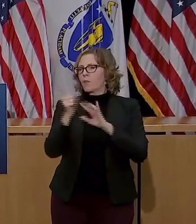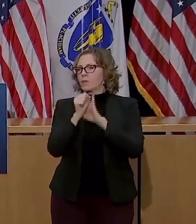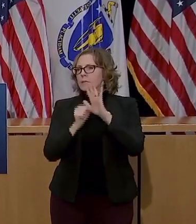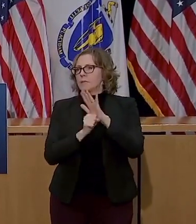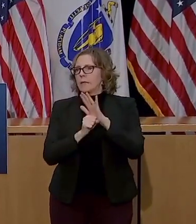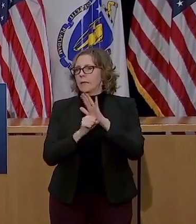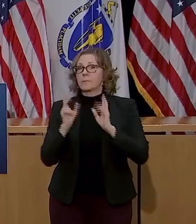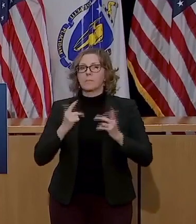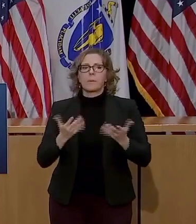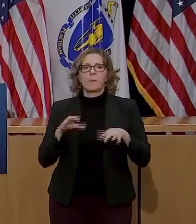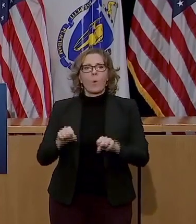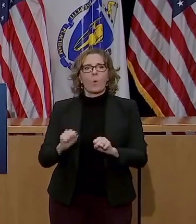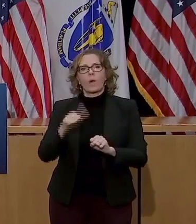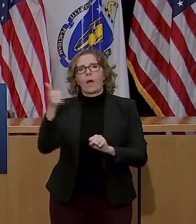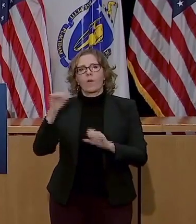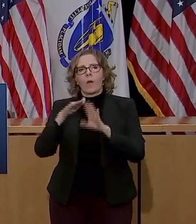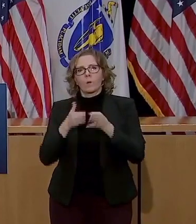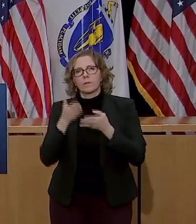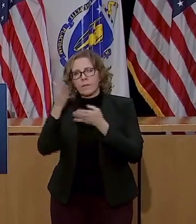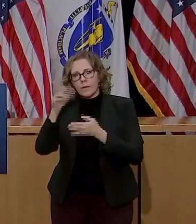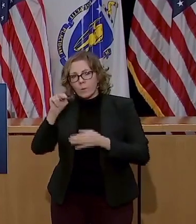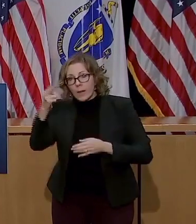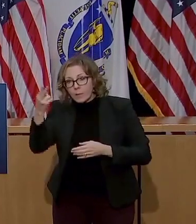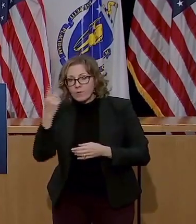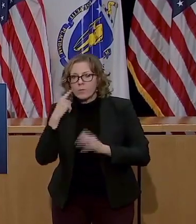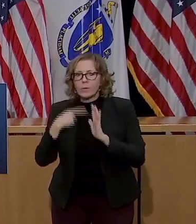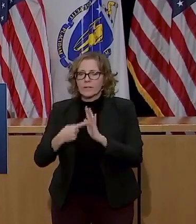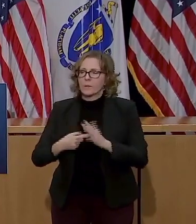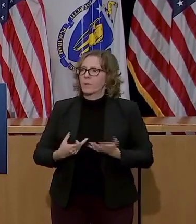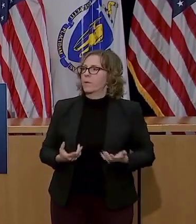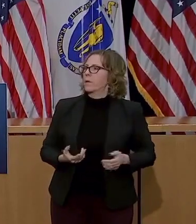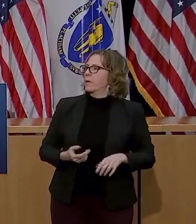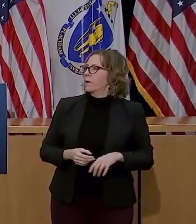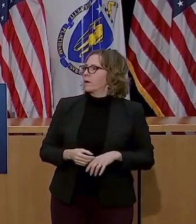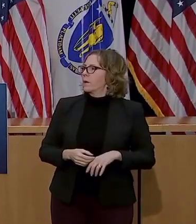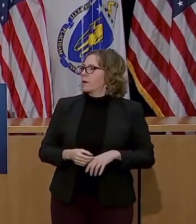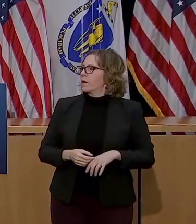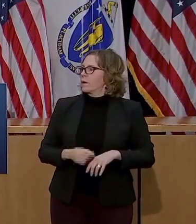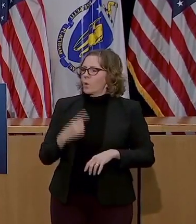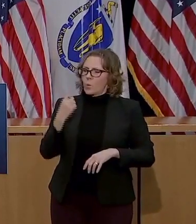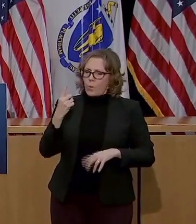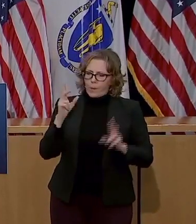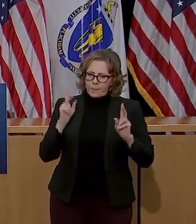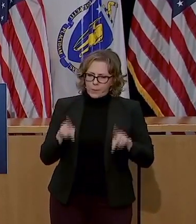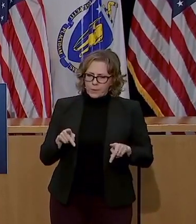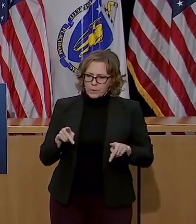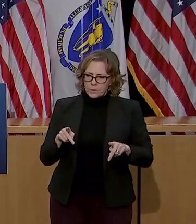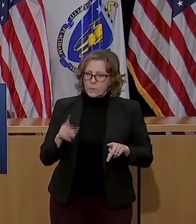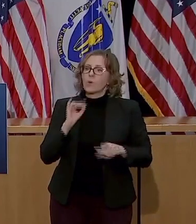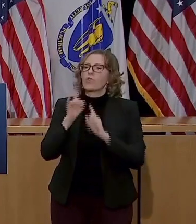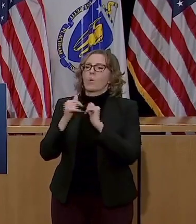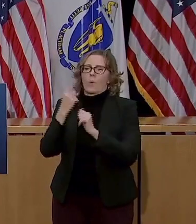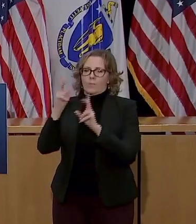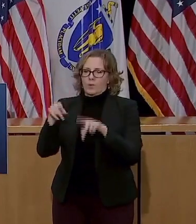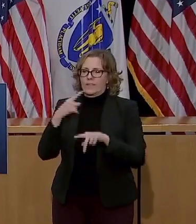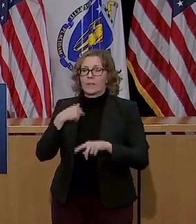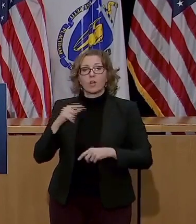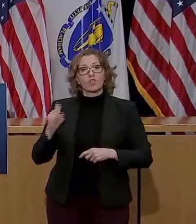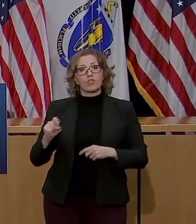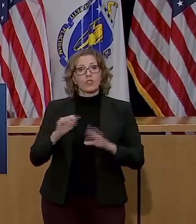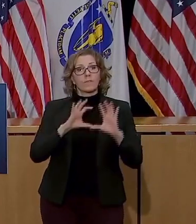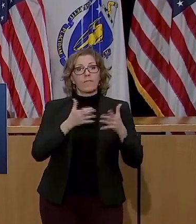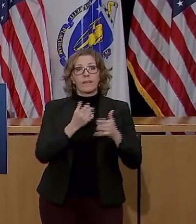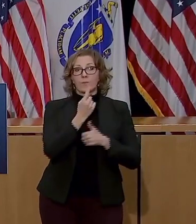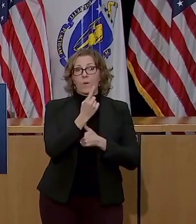property up there. I spoke with a doctor who she should be in phase 1, she got